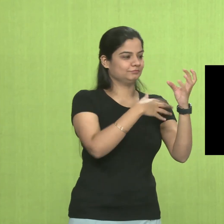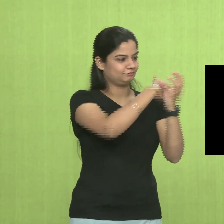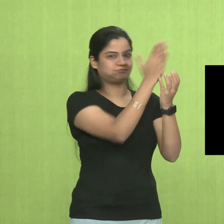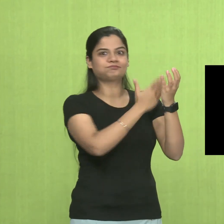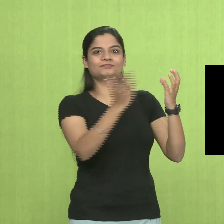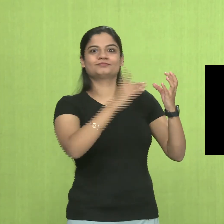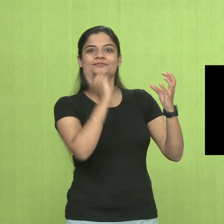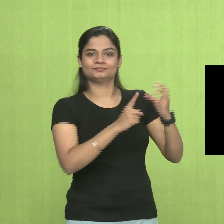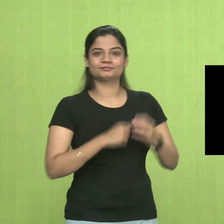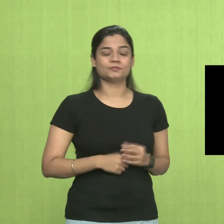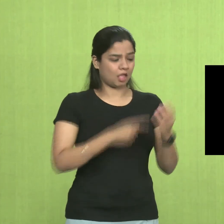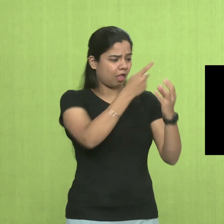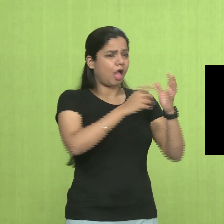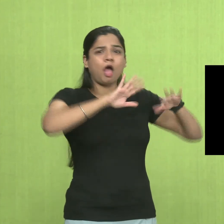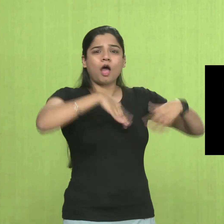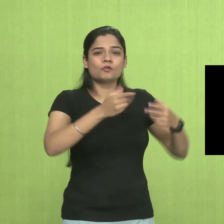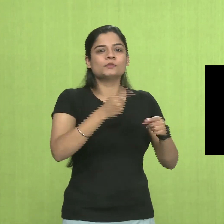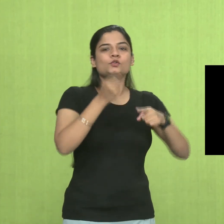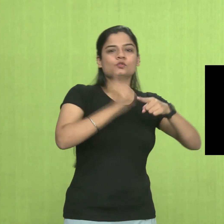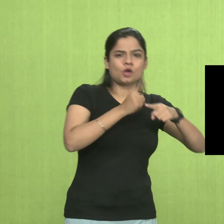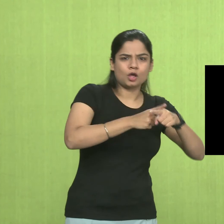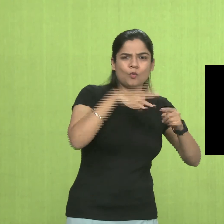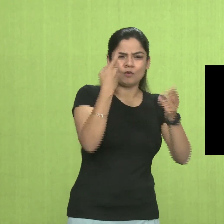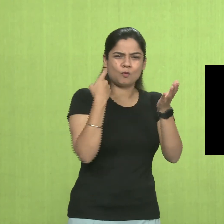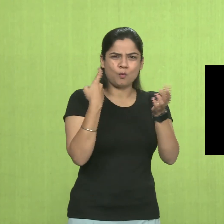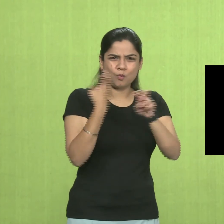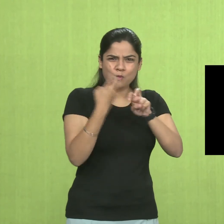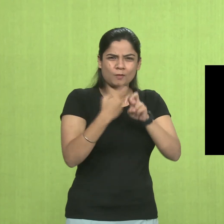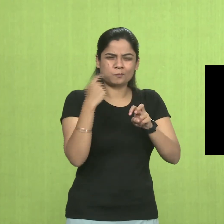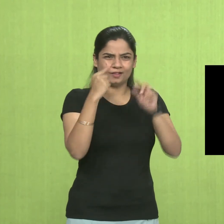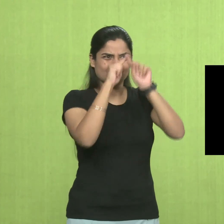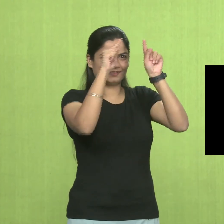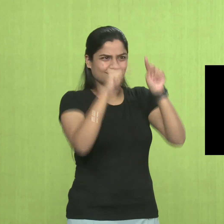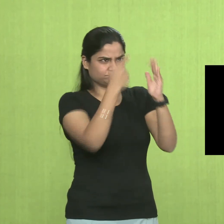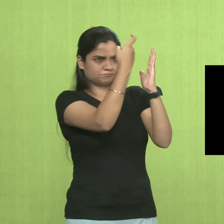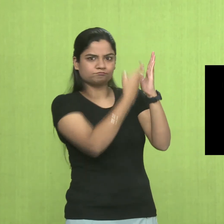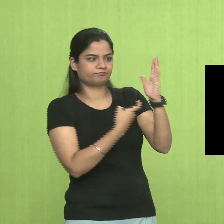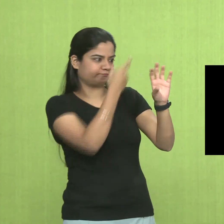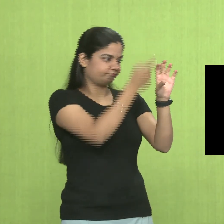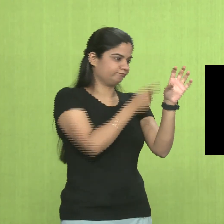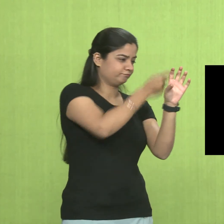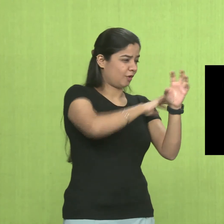is important to peel. We can use a peeler or we can use a knife to peel the